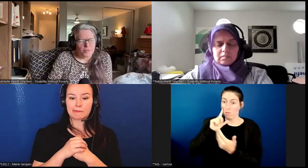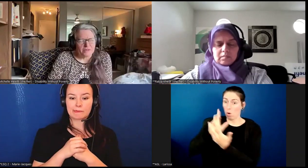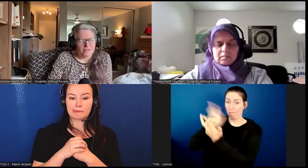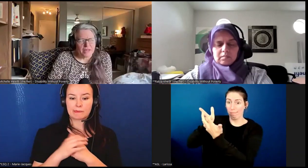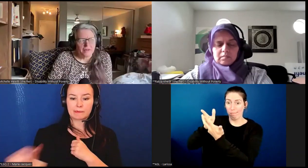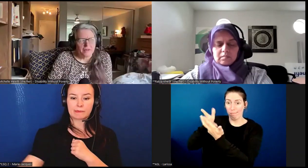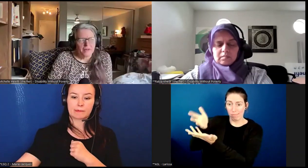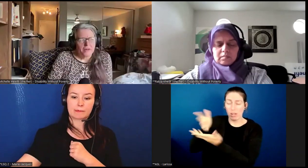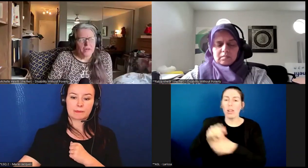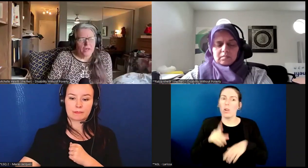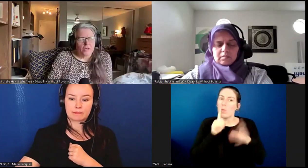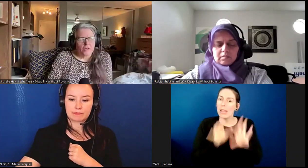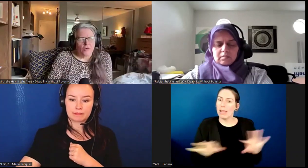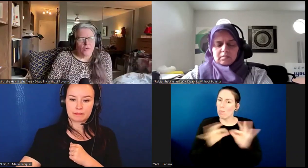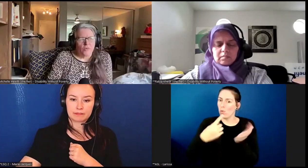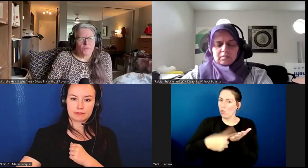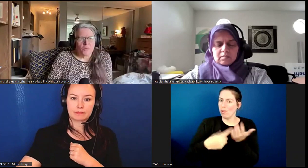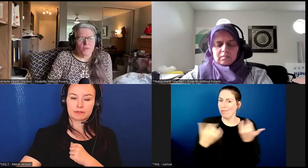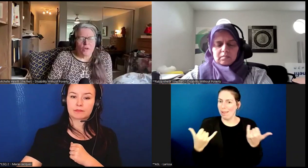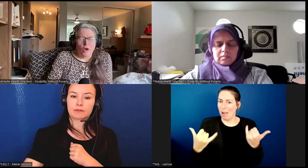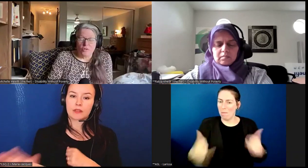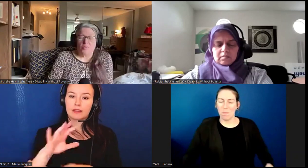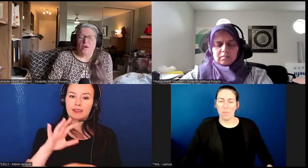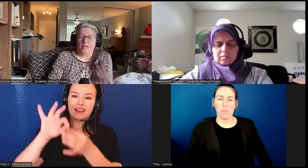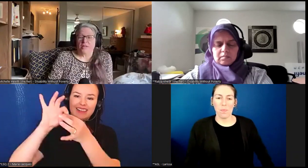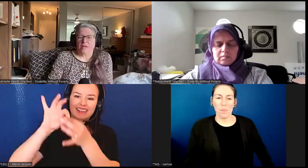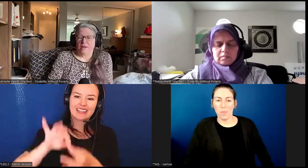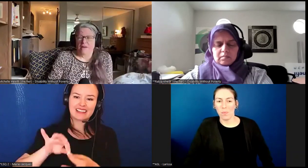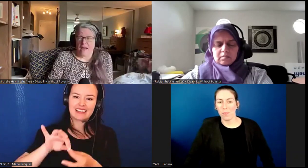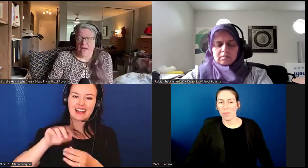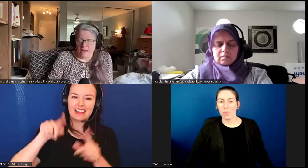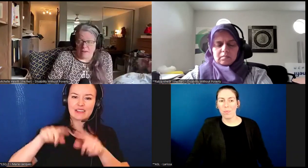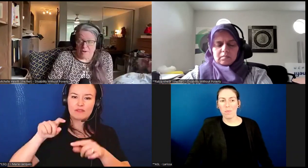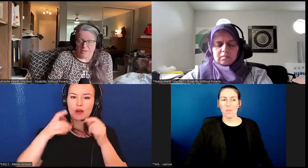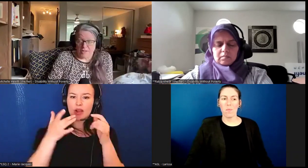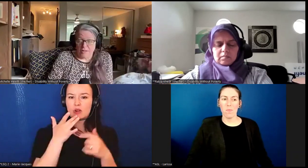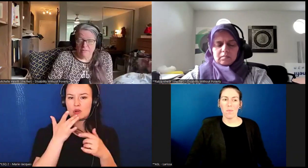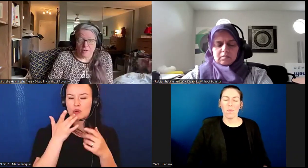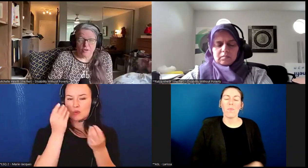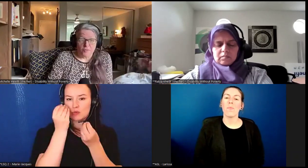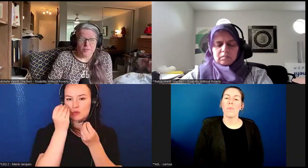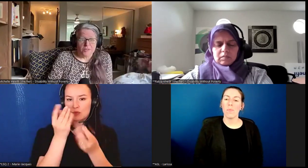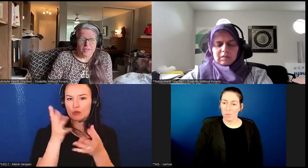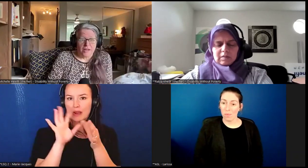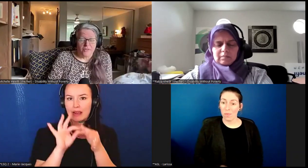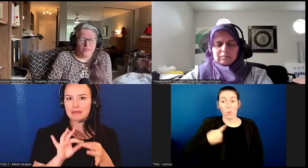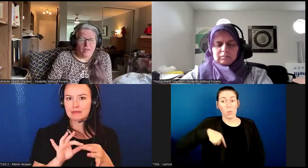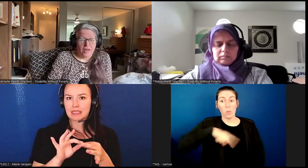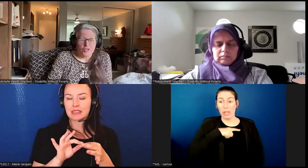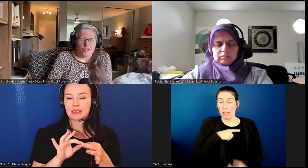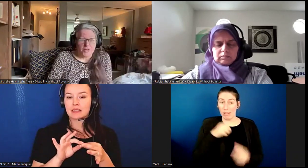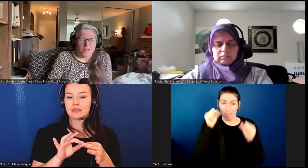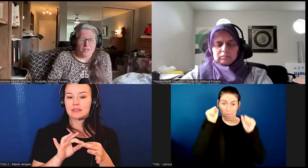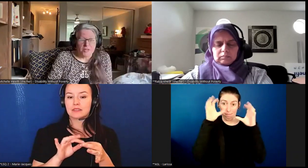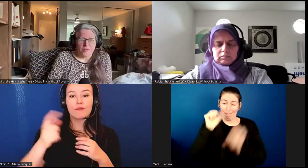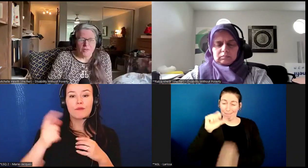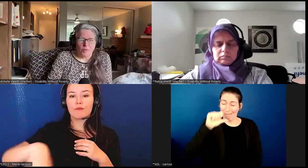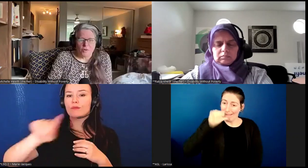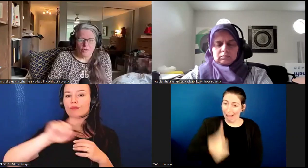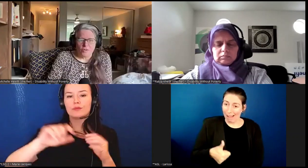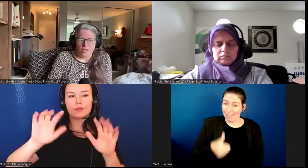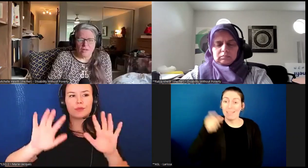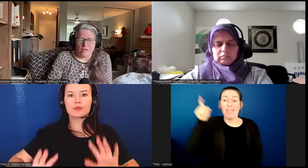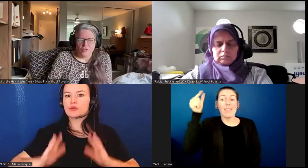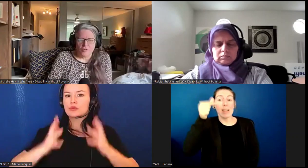talk about today. So, no surprise to anybody, the government said that the eligibility that they